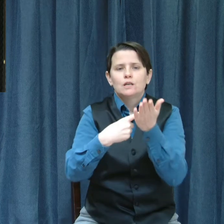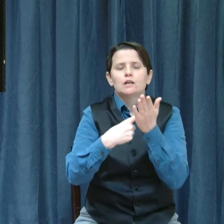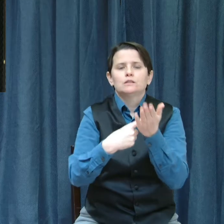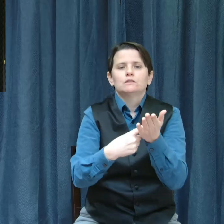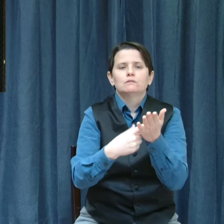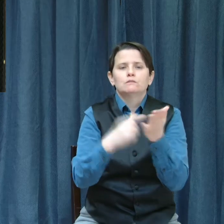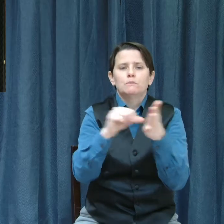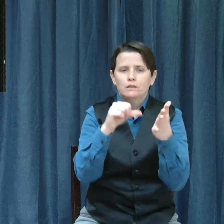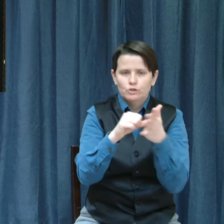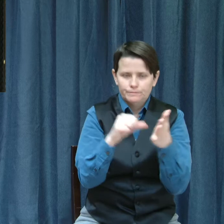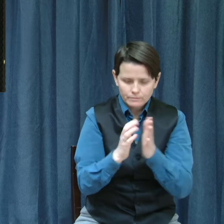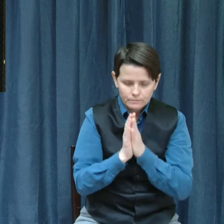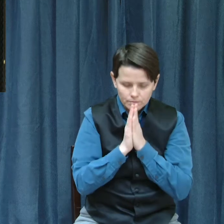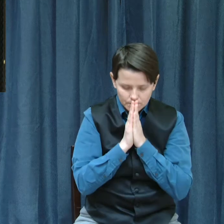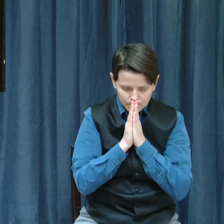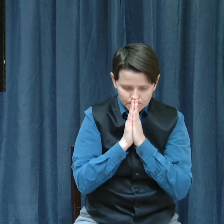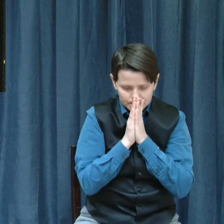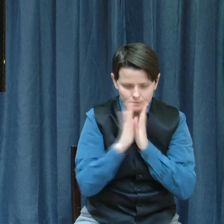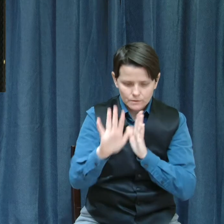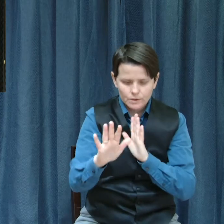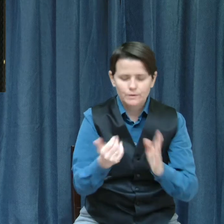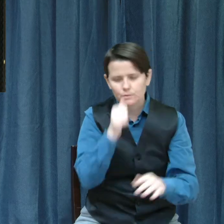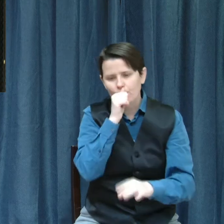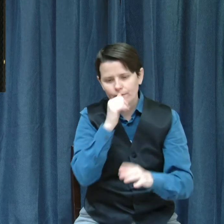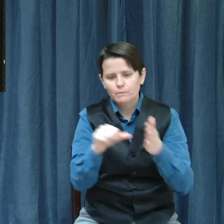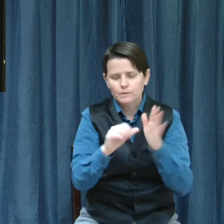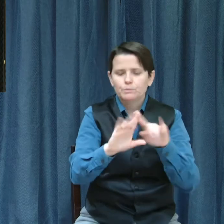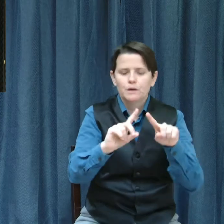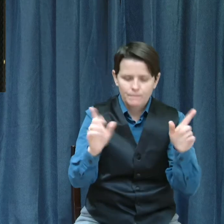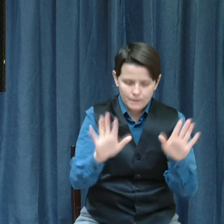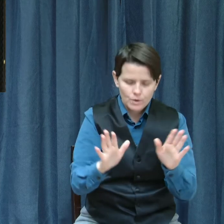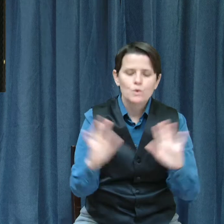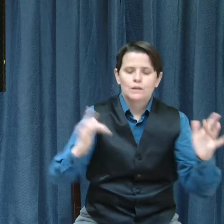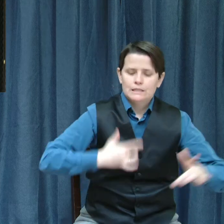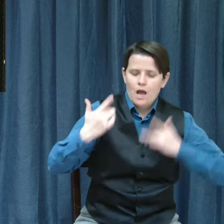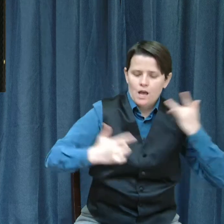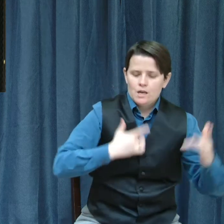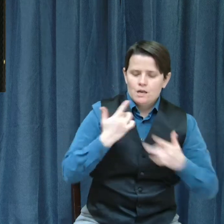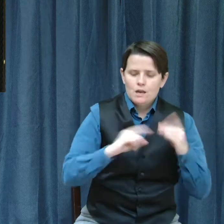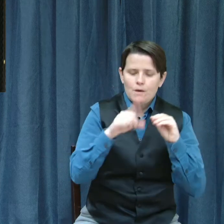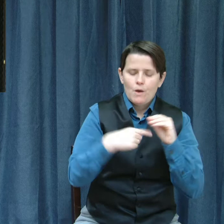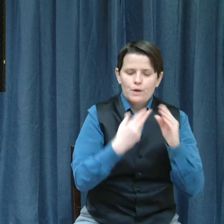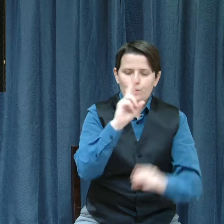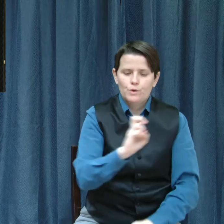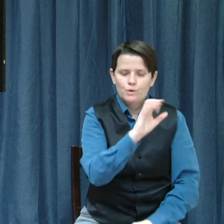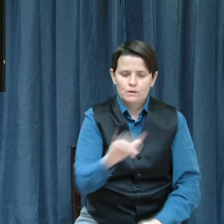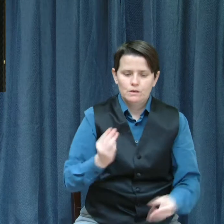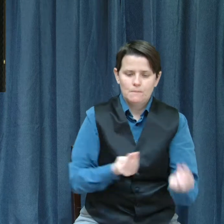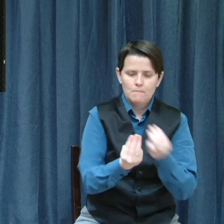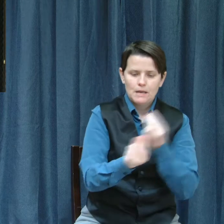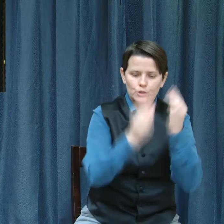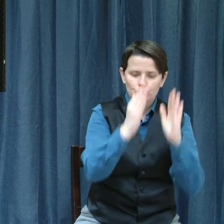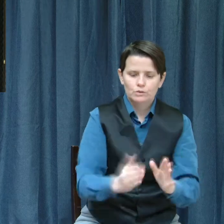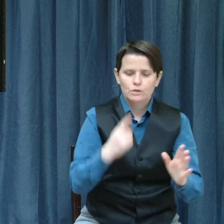find words like this there. We are so excited about the support of the Unity ministers and the Unity movement about